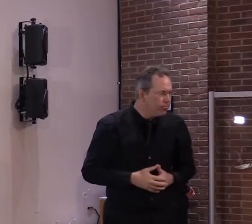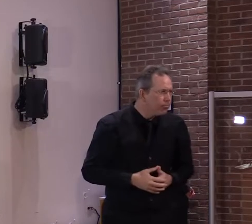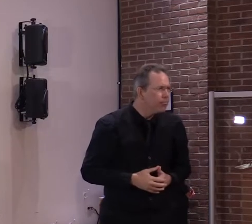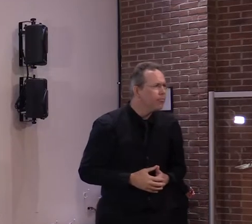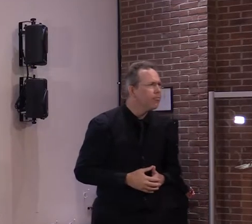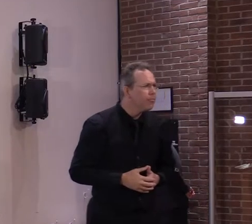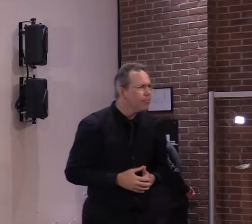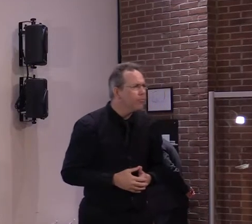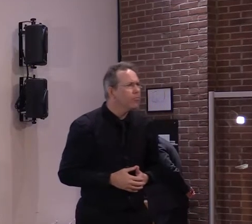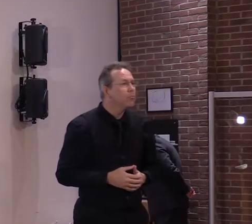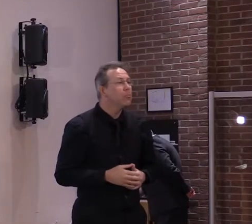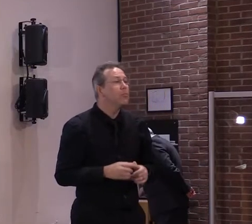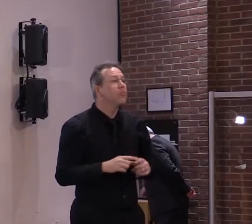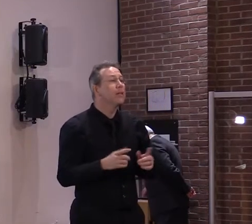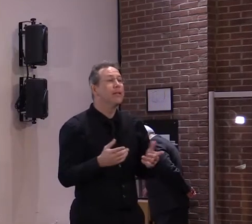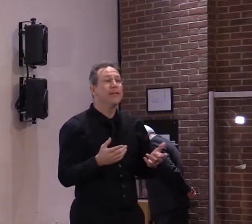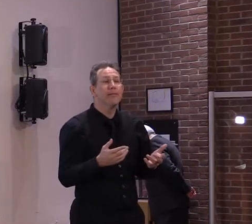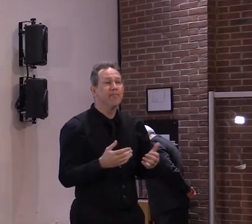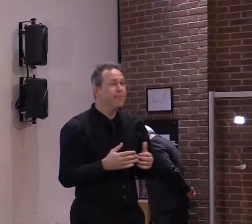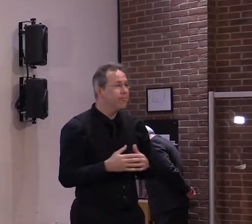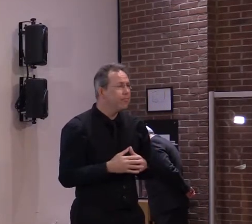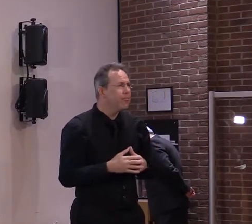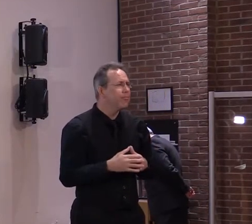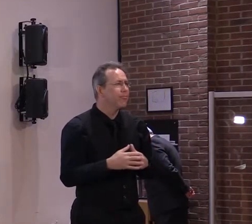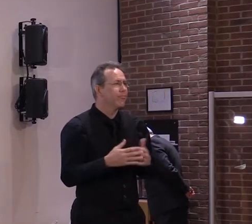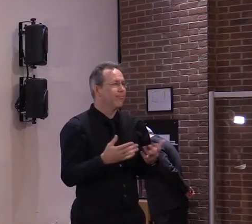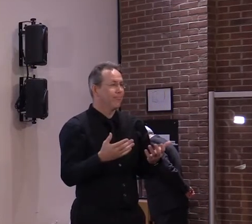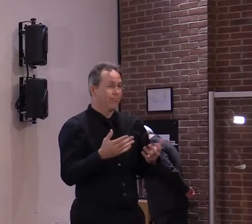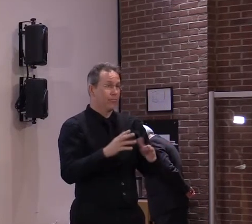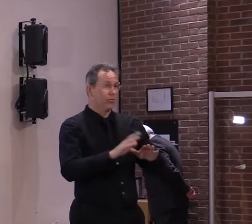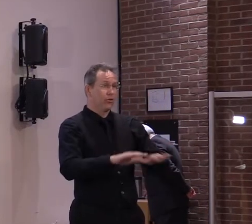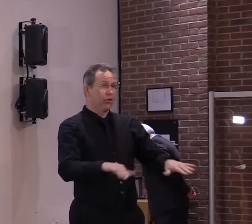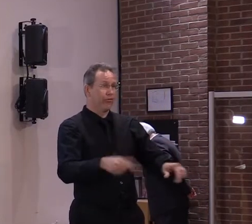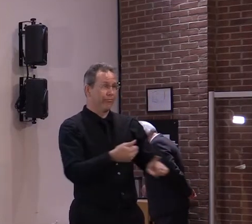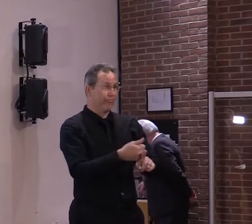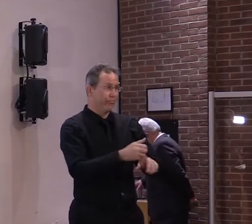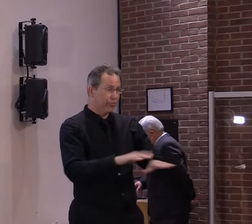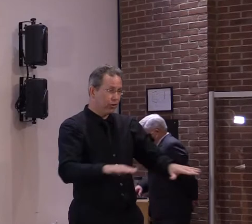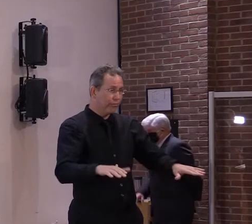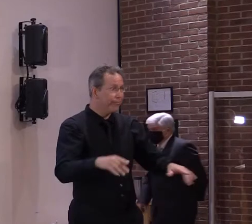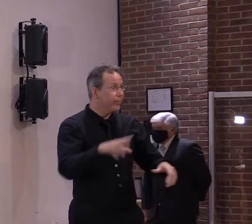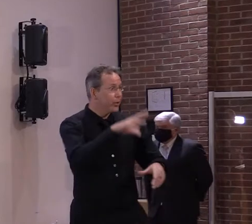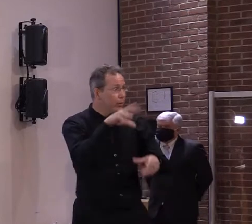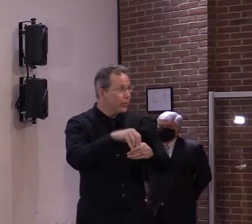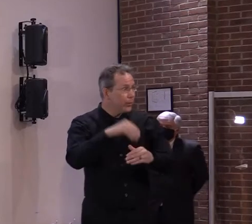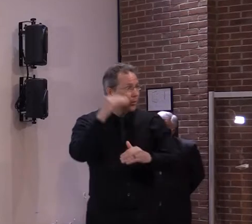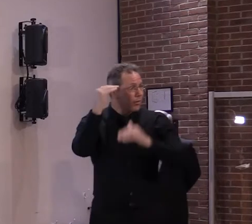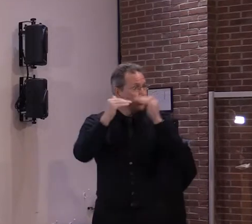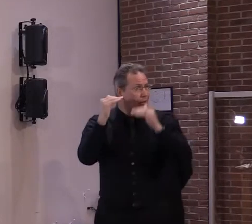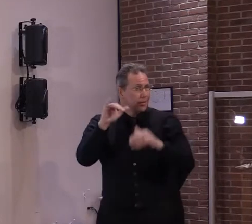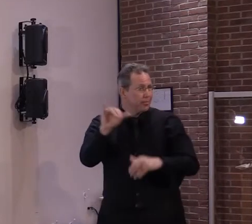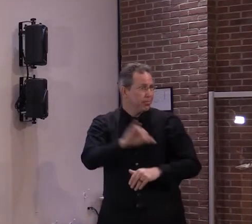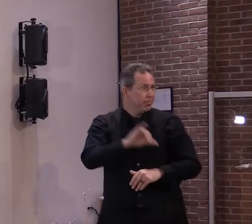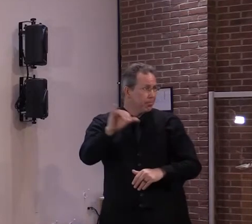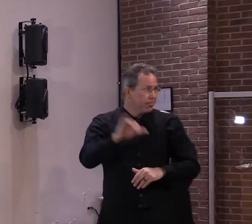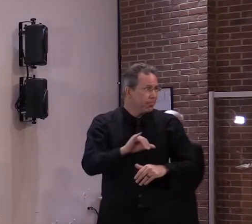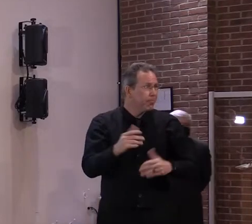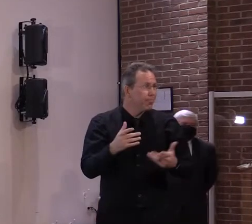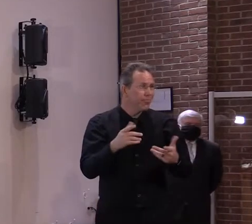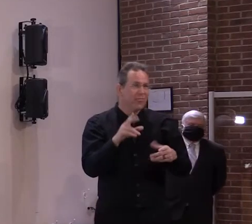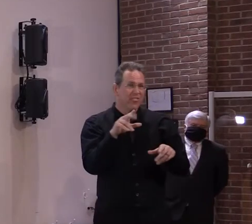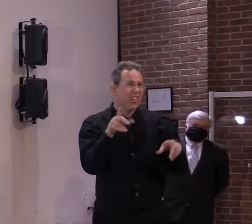that whether it's childhood or adulthood, it's well documented nationwide